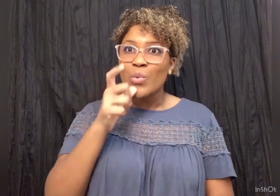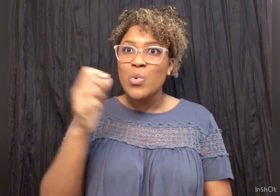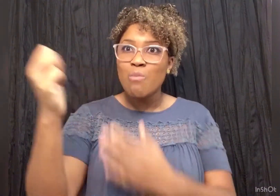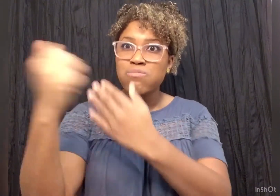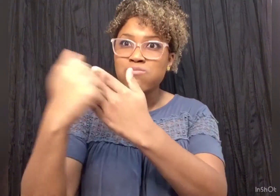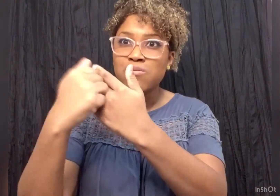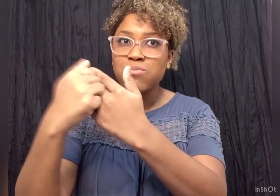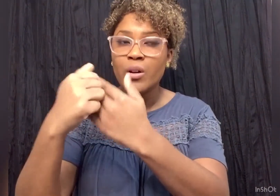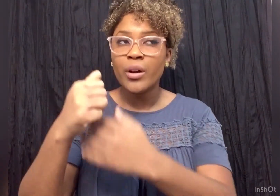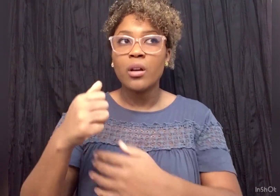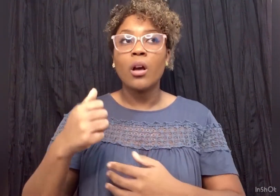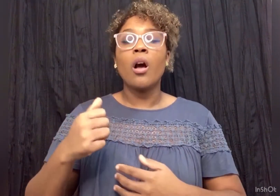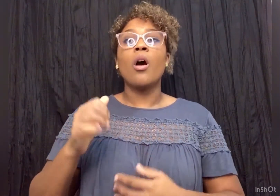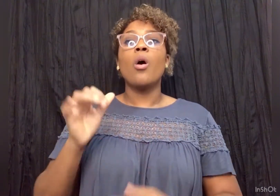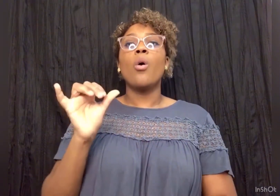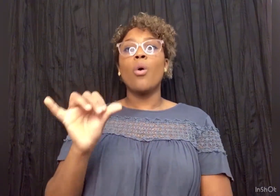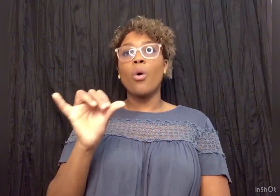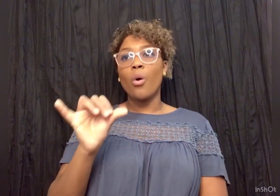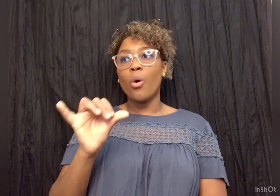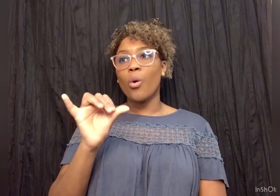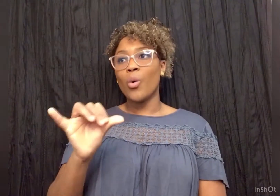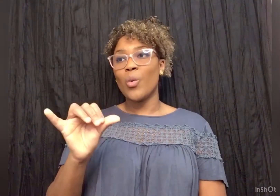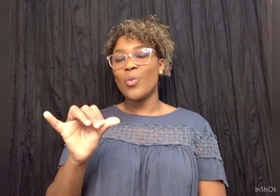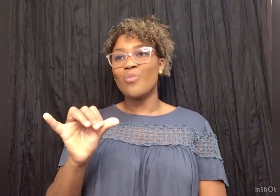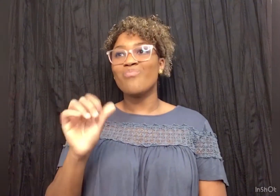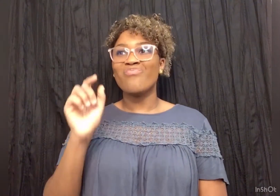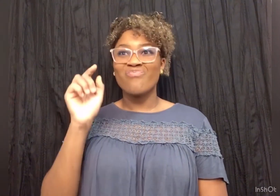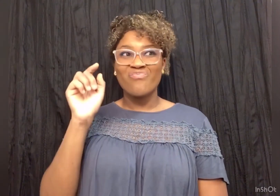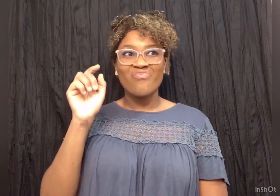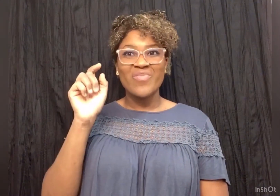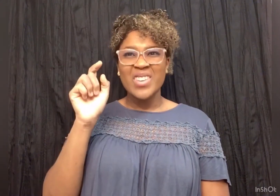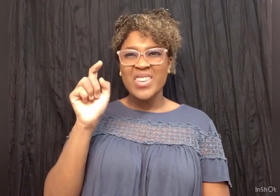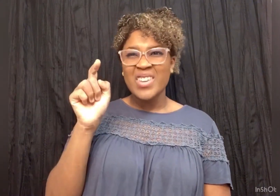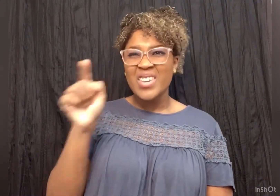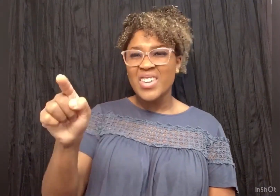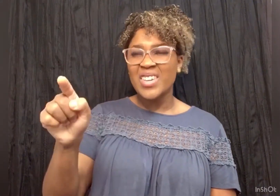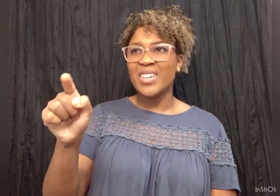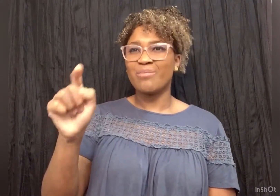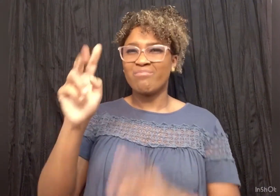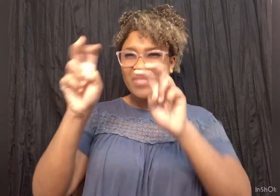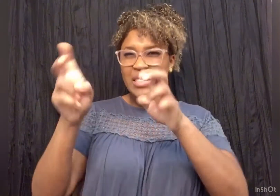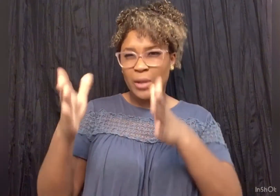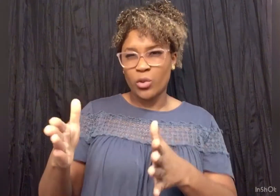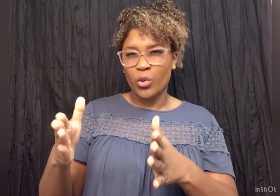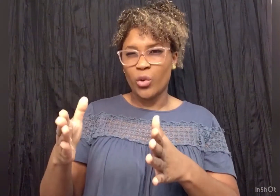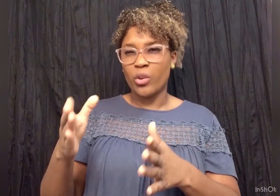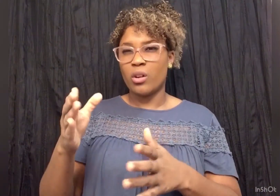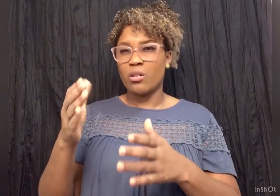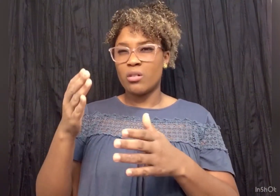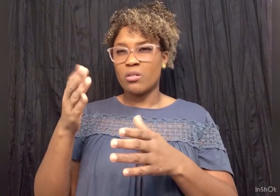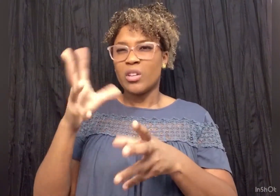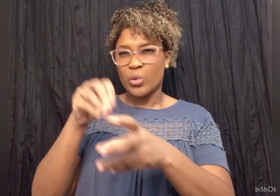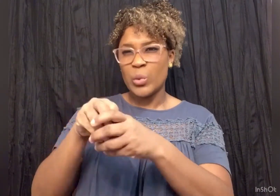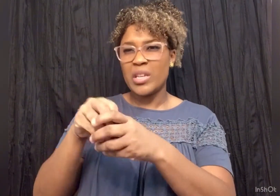night. It was an inspector of the Hungarian police, a friend of my